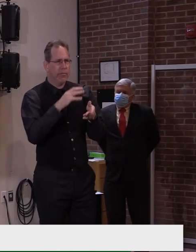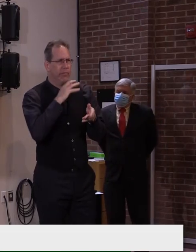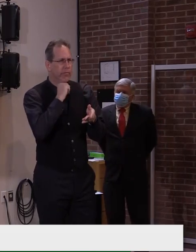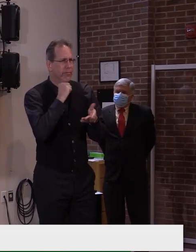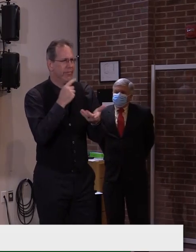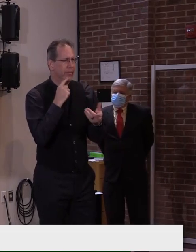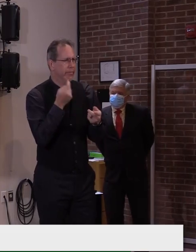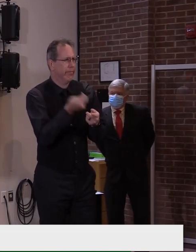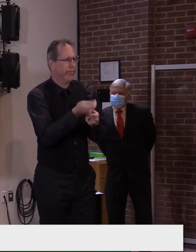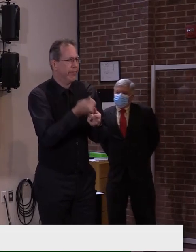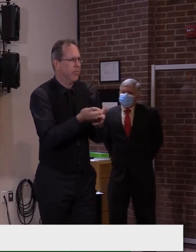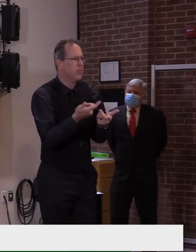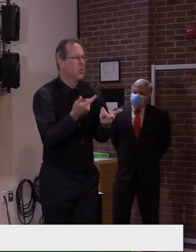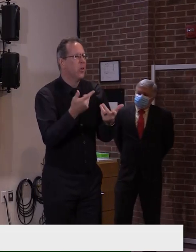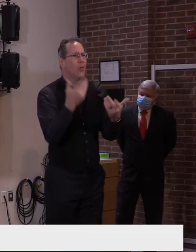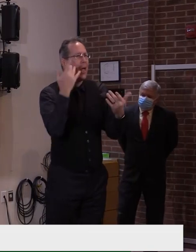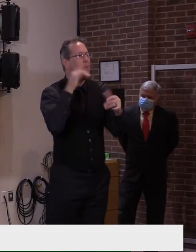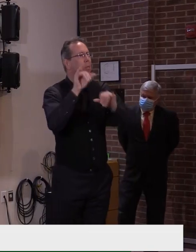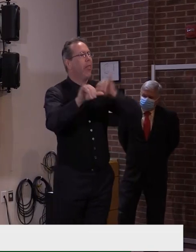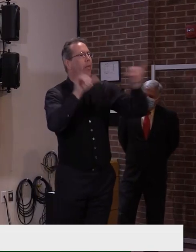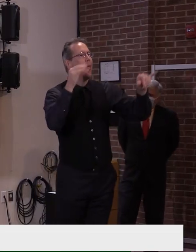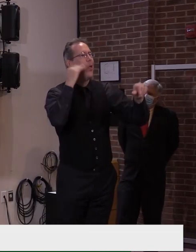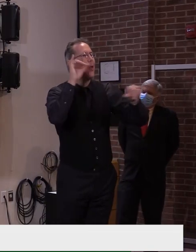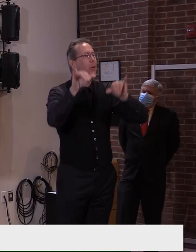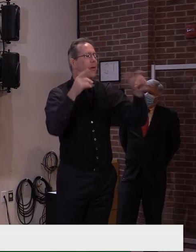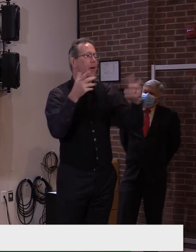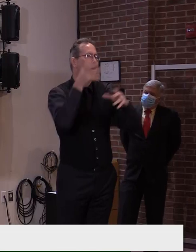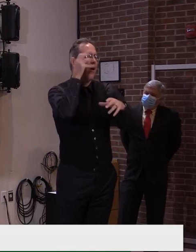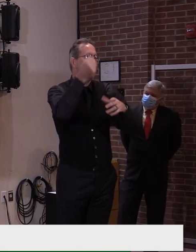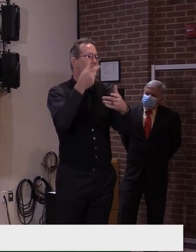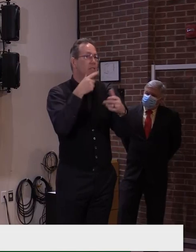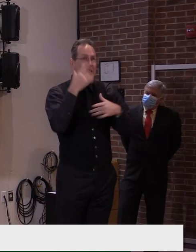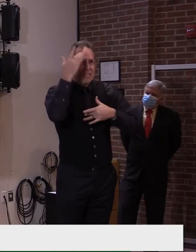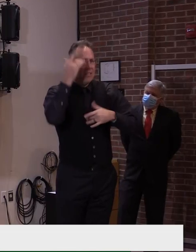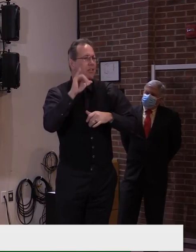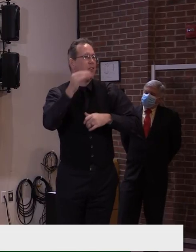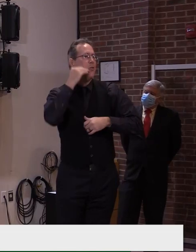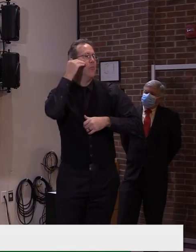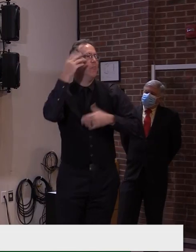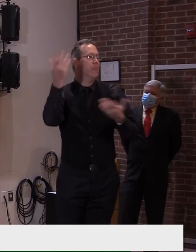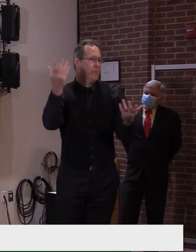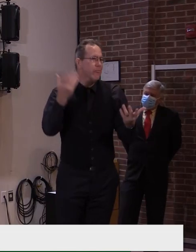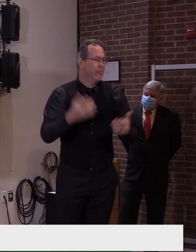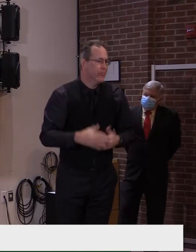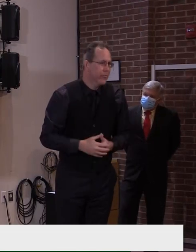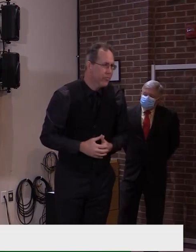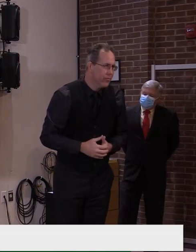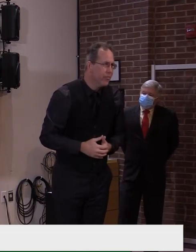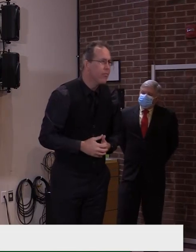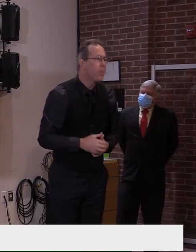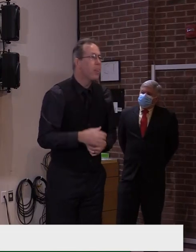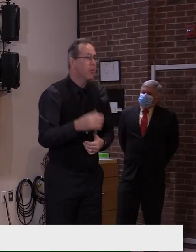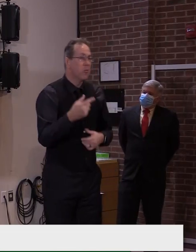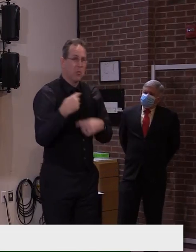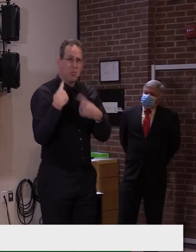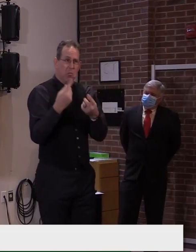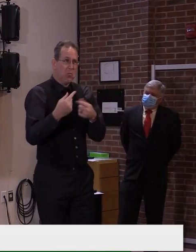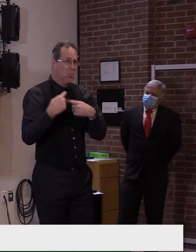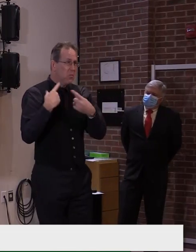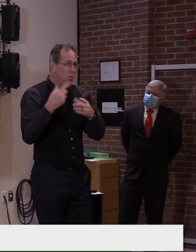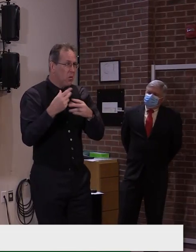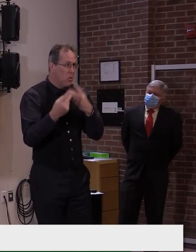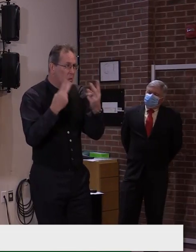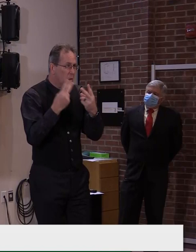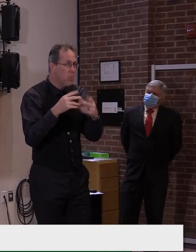many people are actually dying from the flu as a way of really understanding what we need to do with influenza